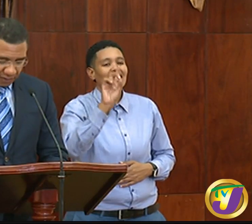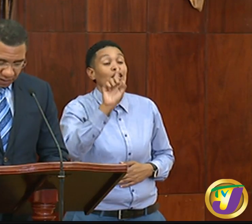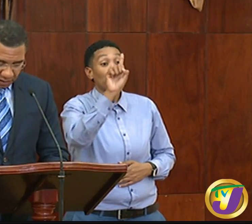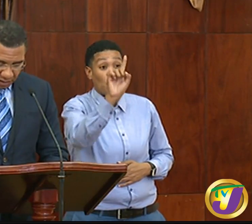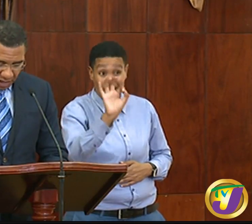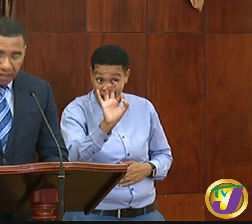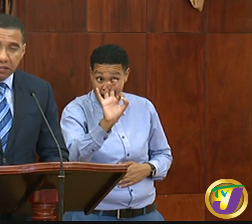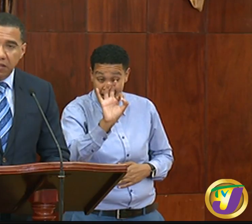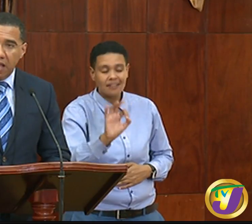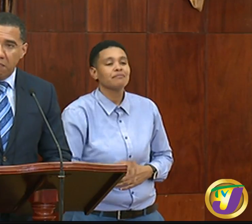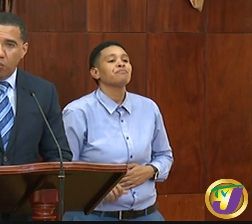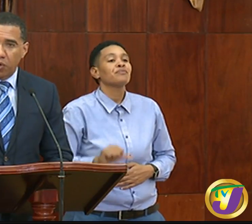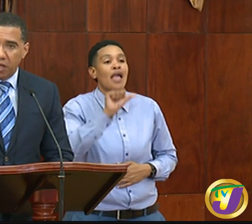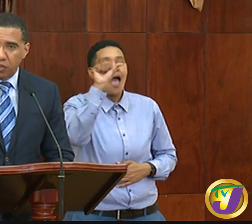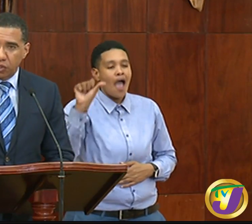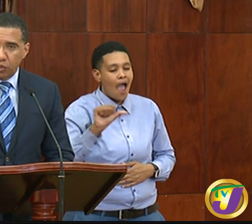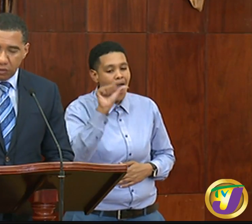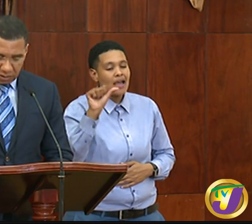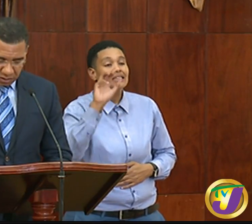COVID-19 at